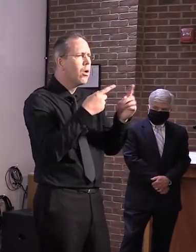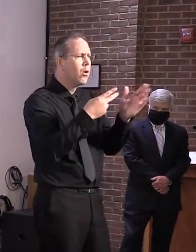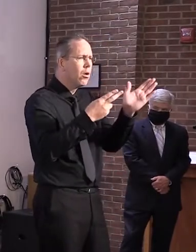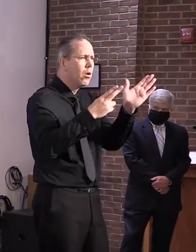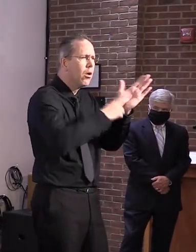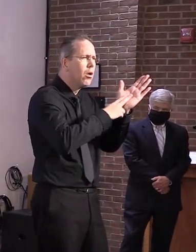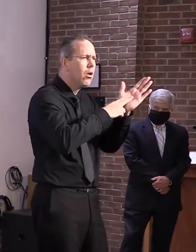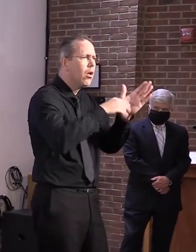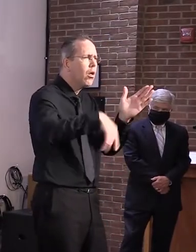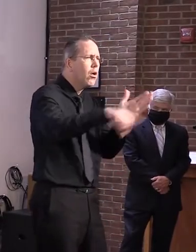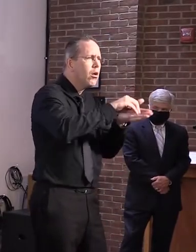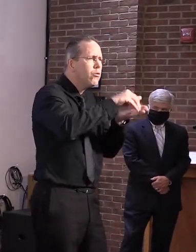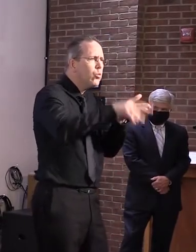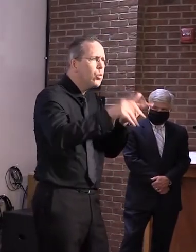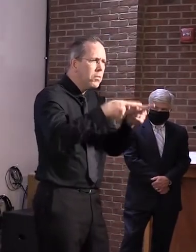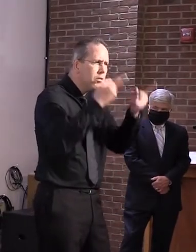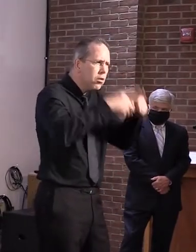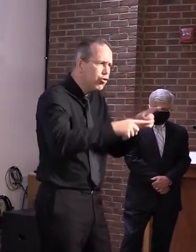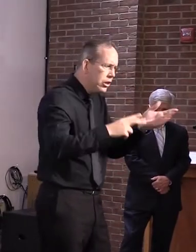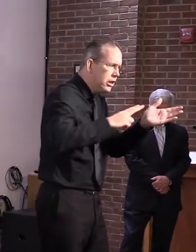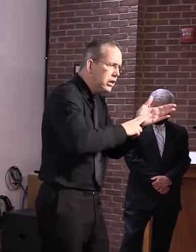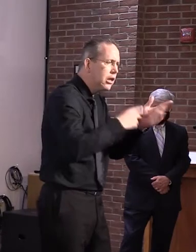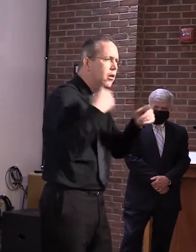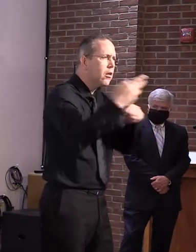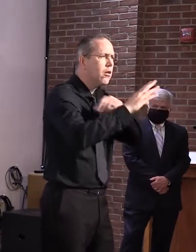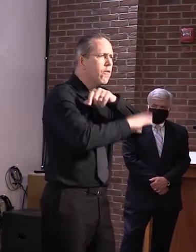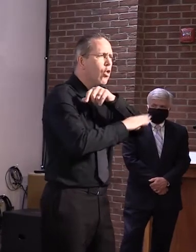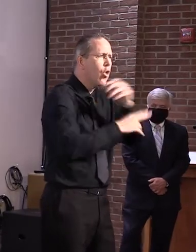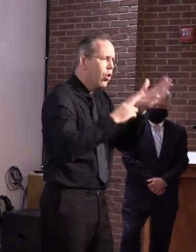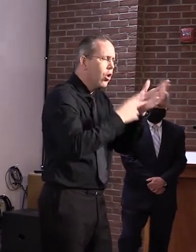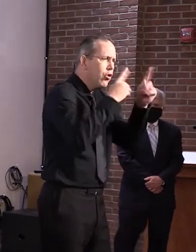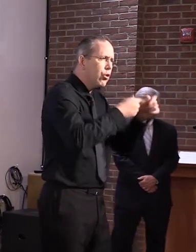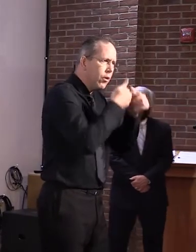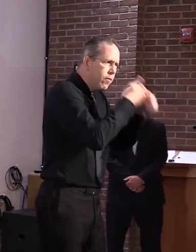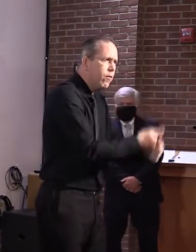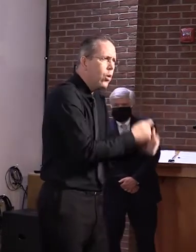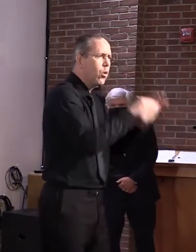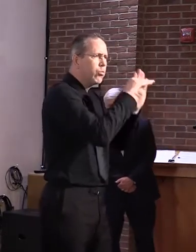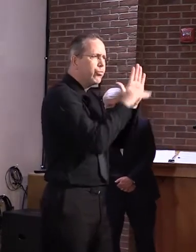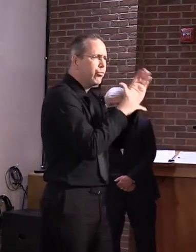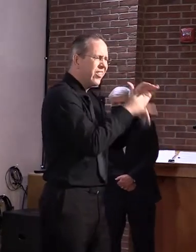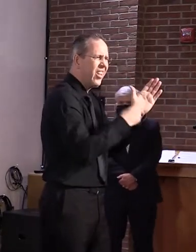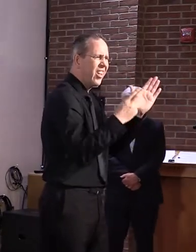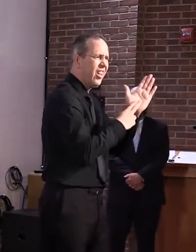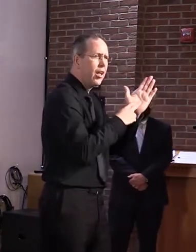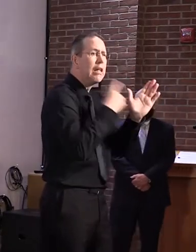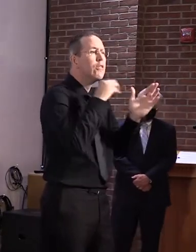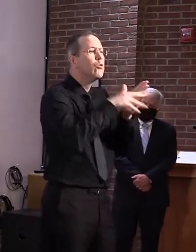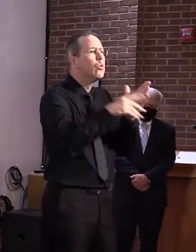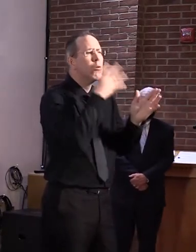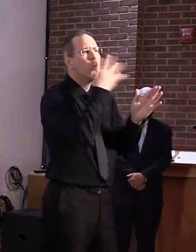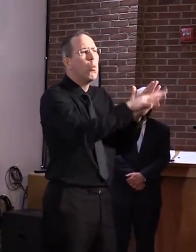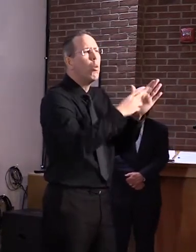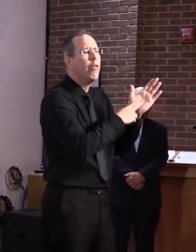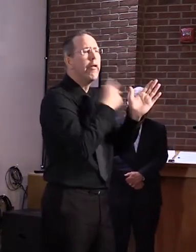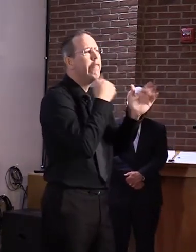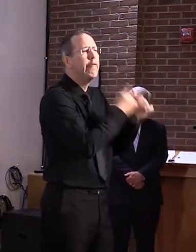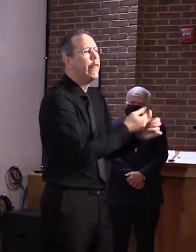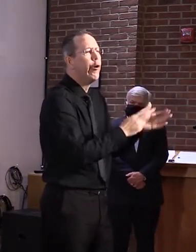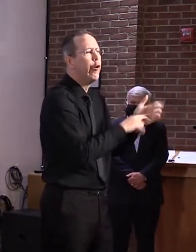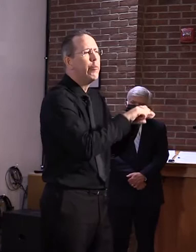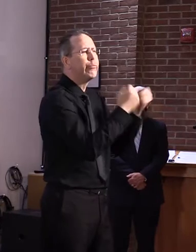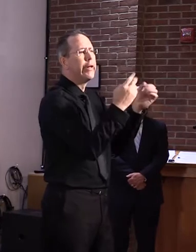Sure. The contract is a moral commitment and actually a contractual commitment. And it's not just for